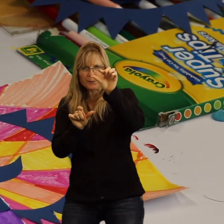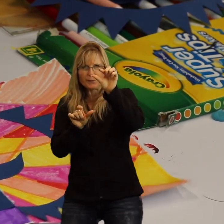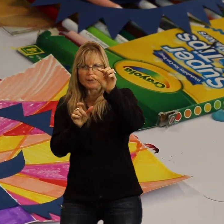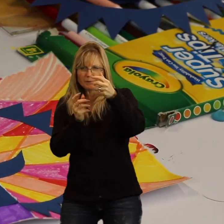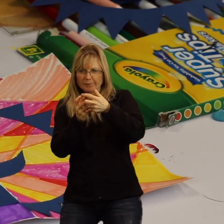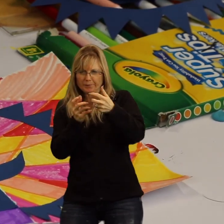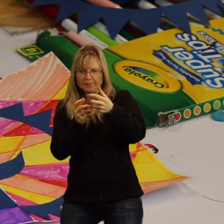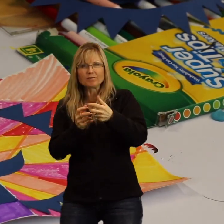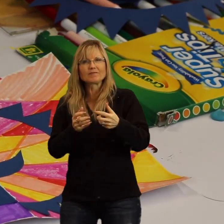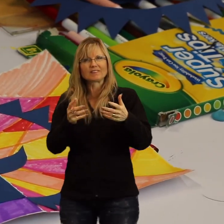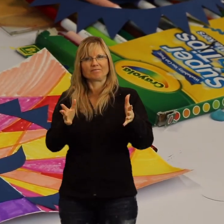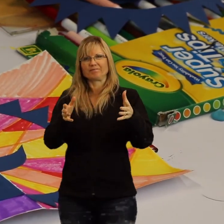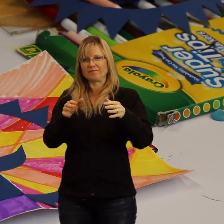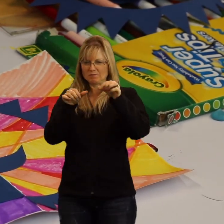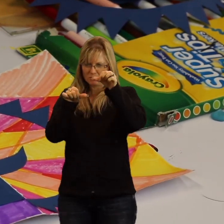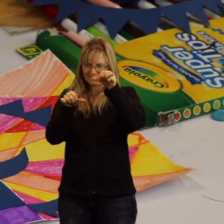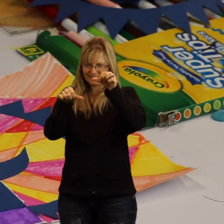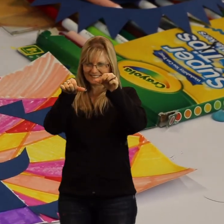This down.